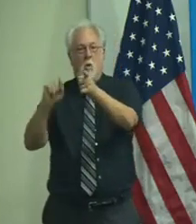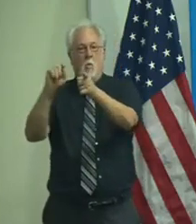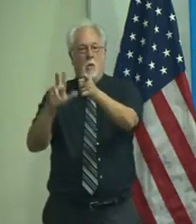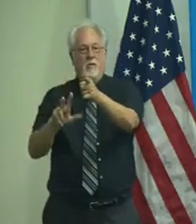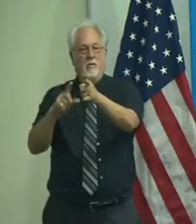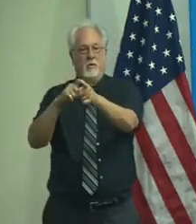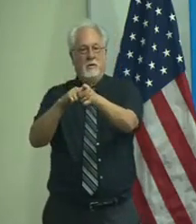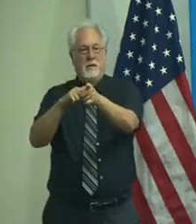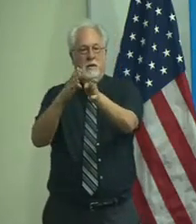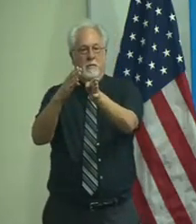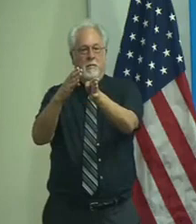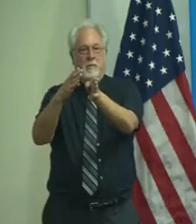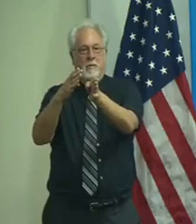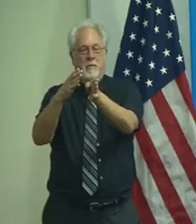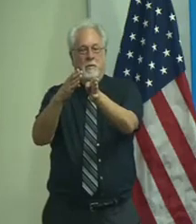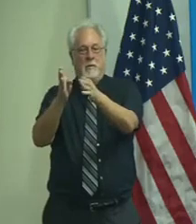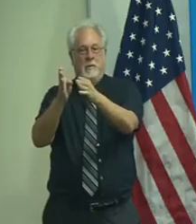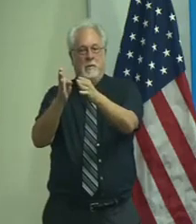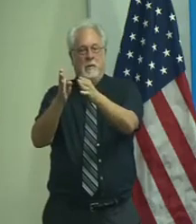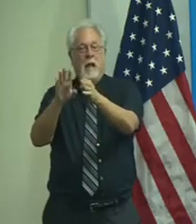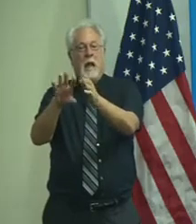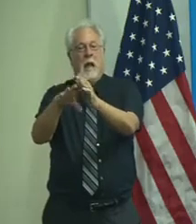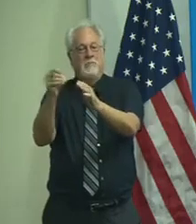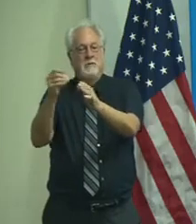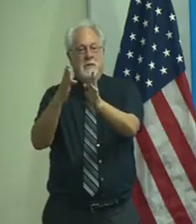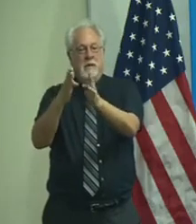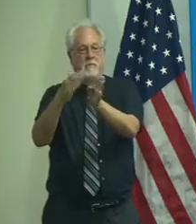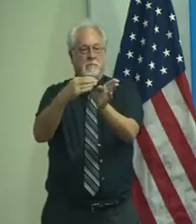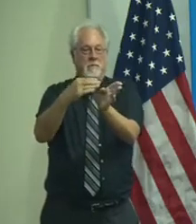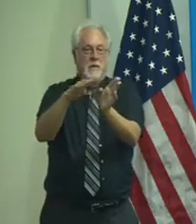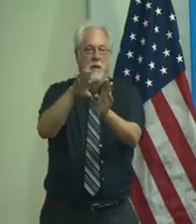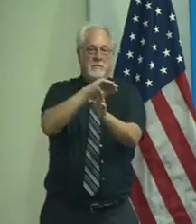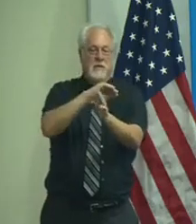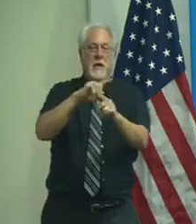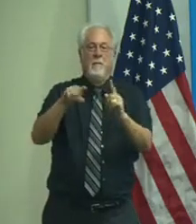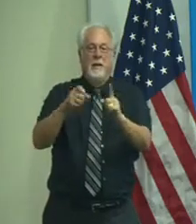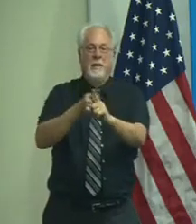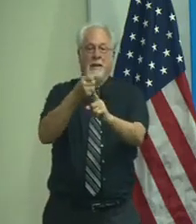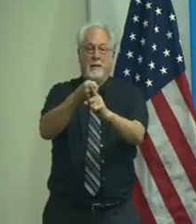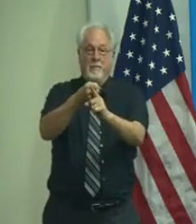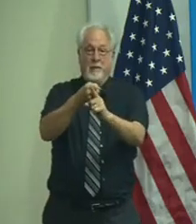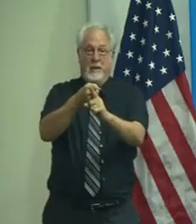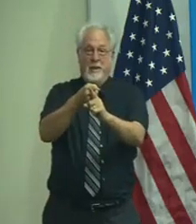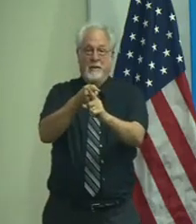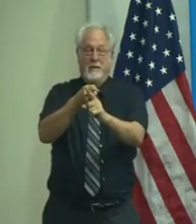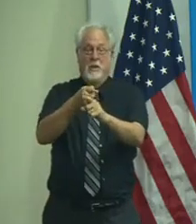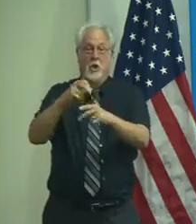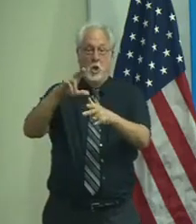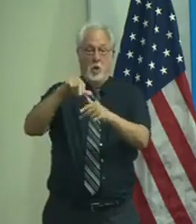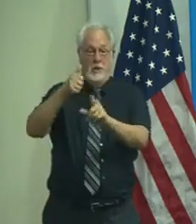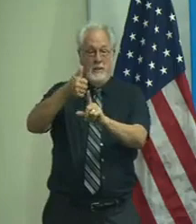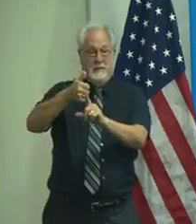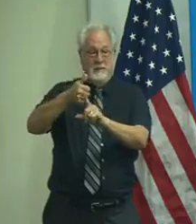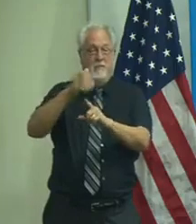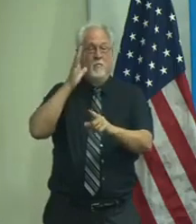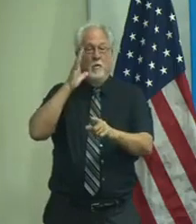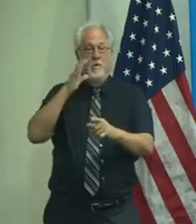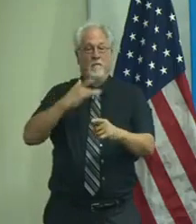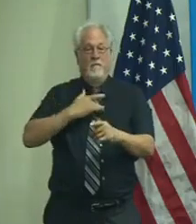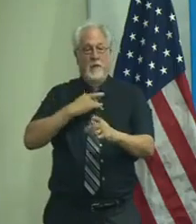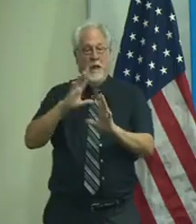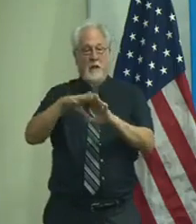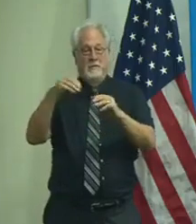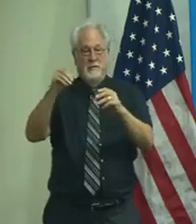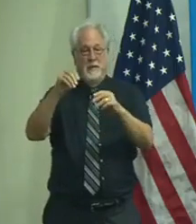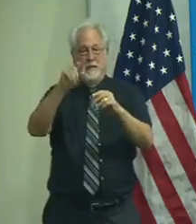time the storm will actually make landfall outside of the cone, but the impacts of the hurricane will be felt outside of